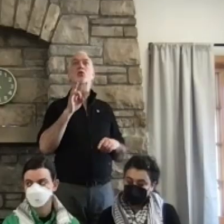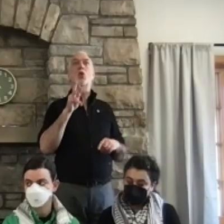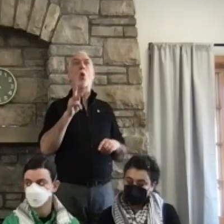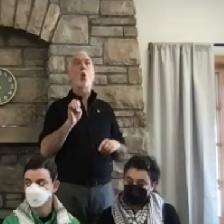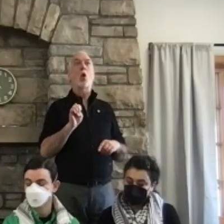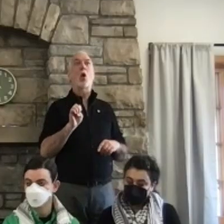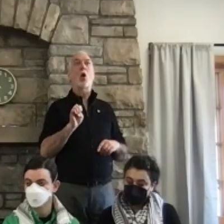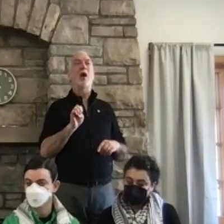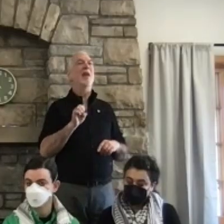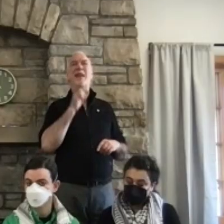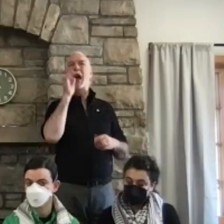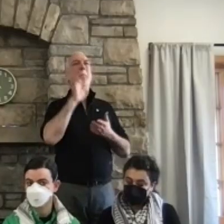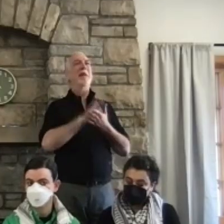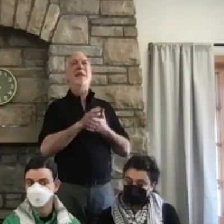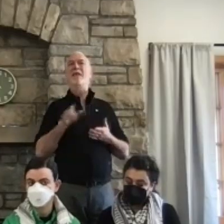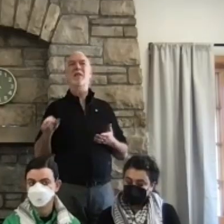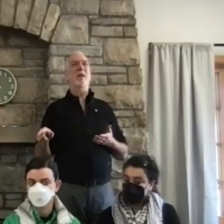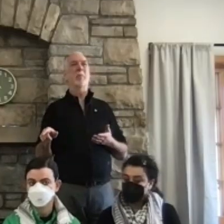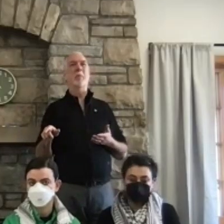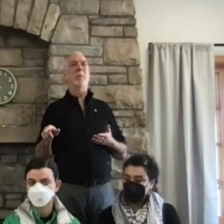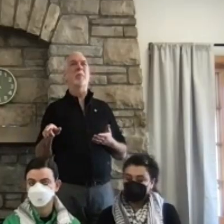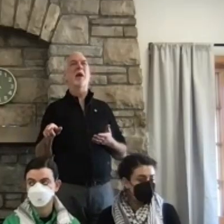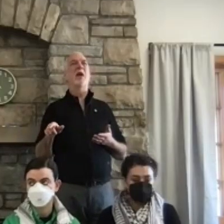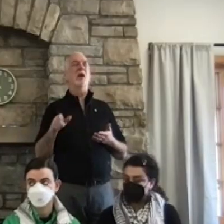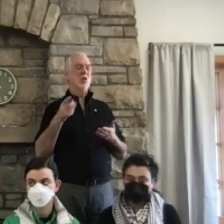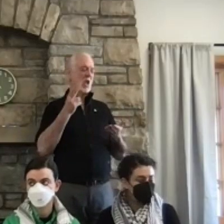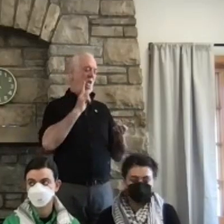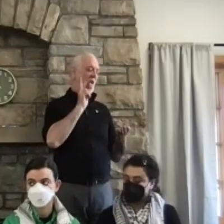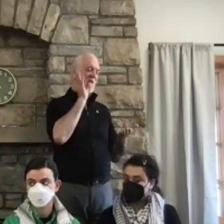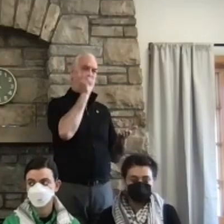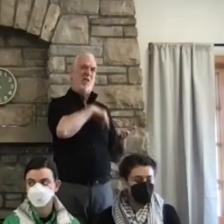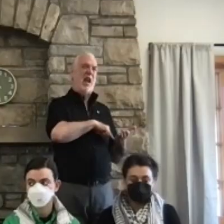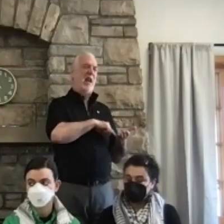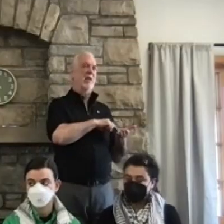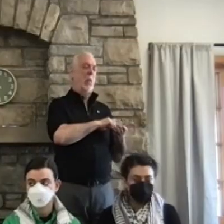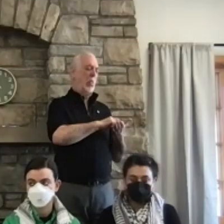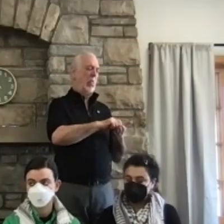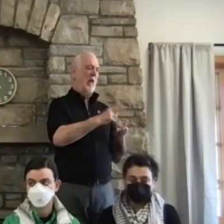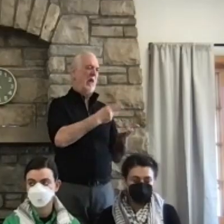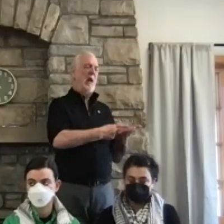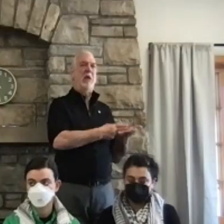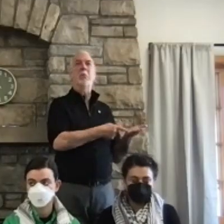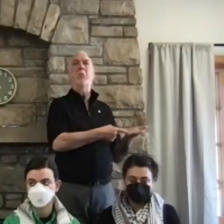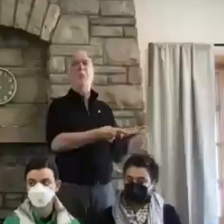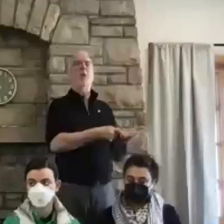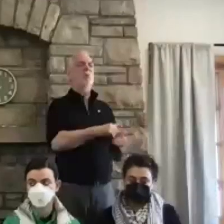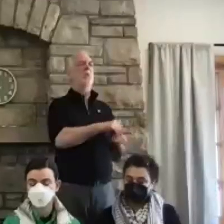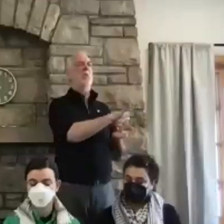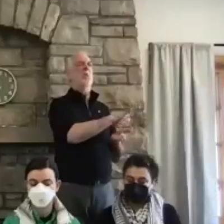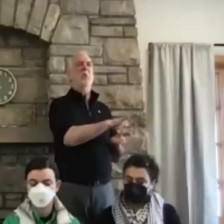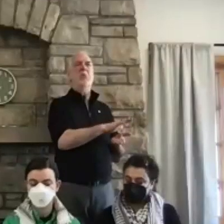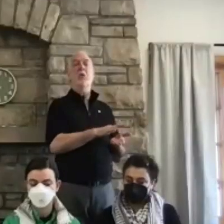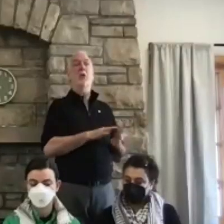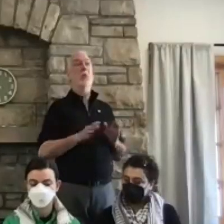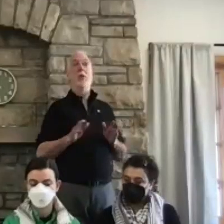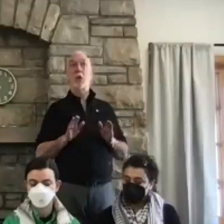on a discharge, and they were trying to dump me out of the curb and Skid Row. Just for some awareness. They thought I was homeless, and that's part of the reason I'm what I'm doing. But